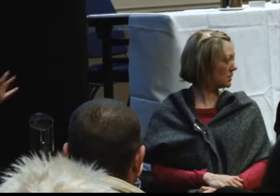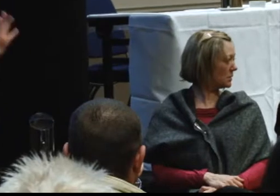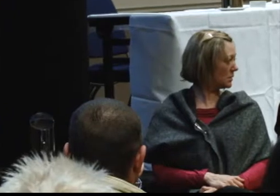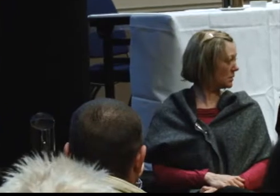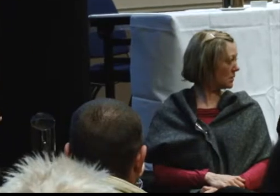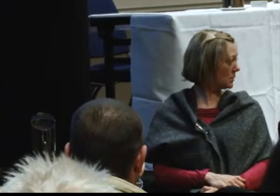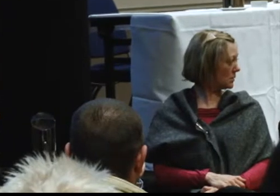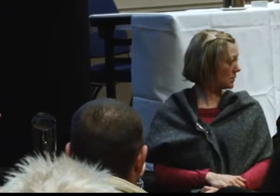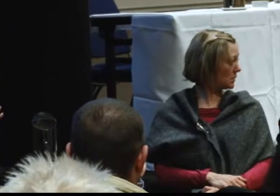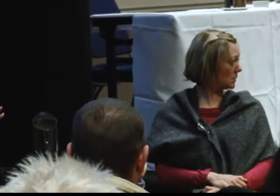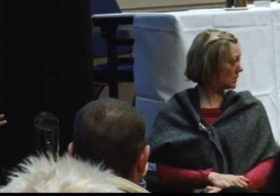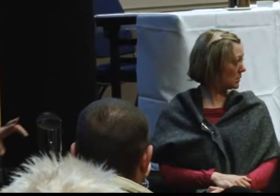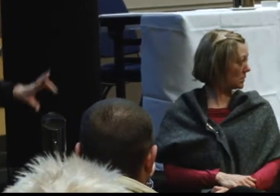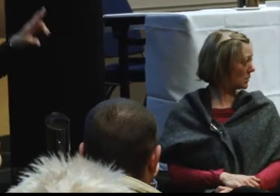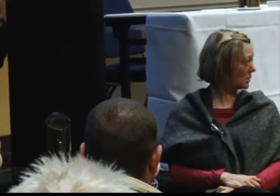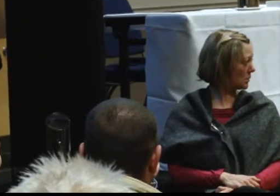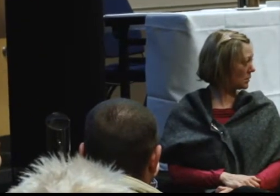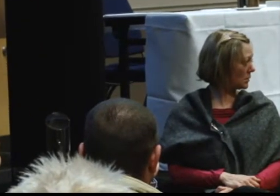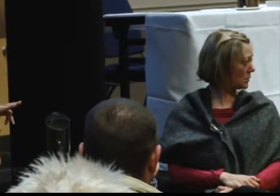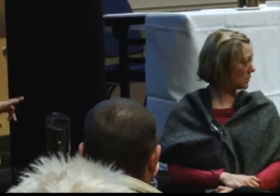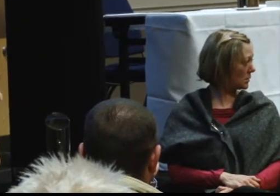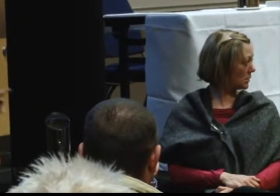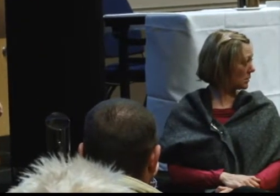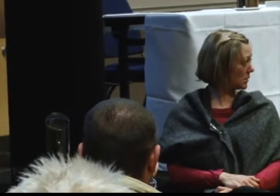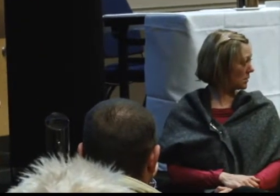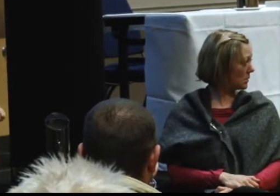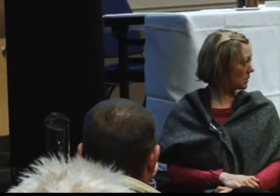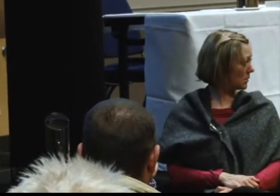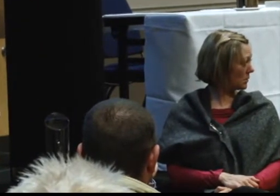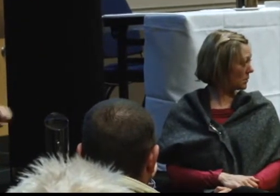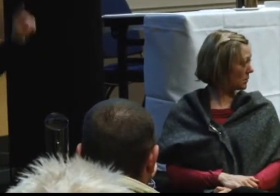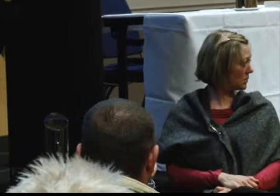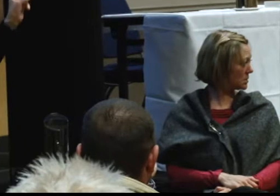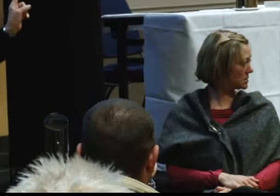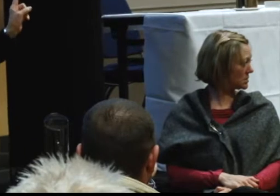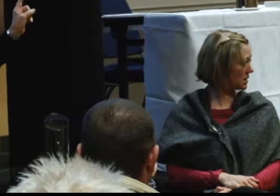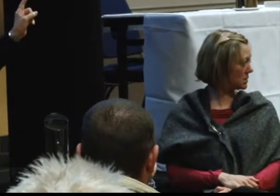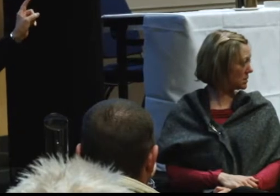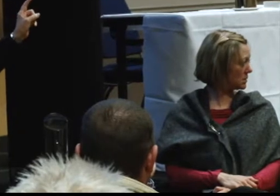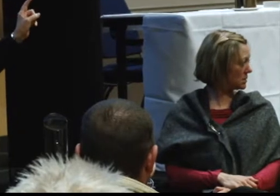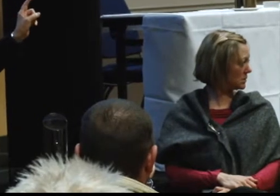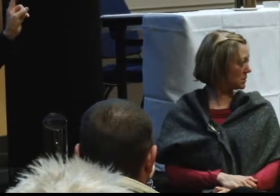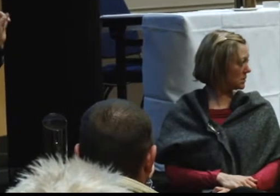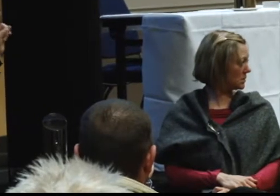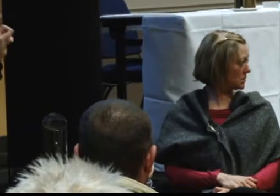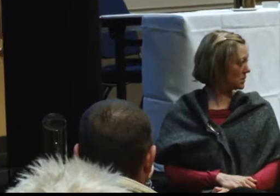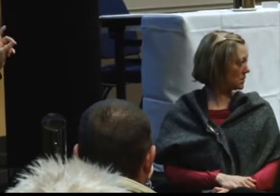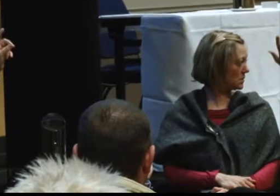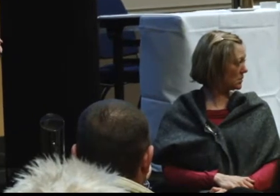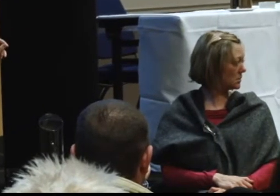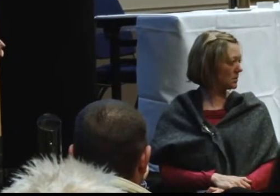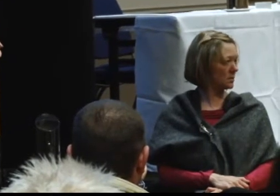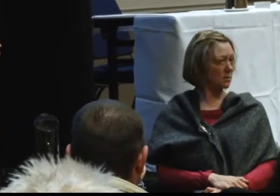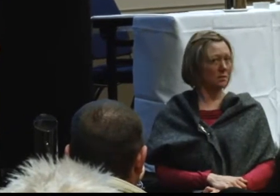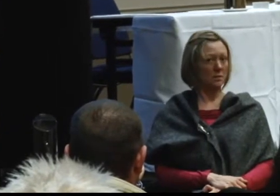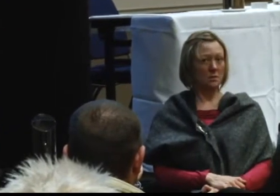with what you're doing? And would they be okay if you pushed that send button to see it somewhere else? That often had them stopping